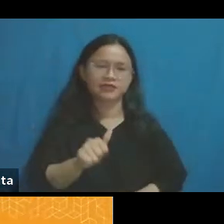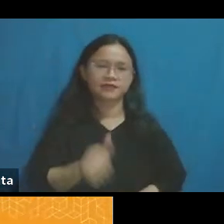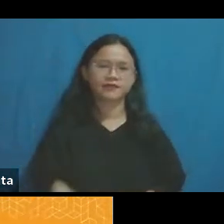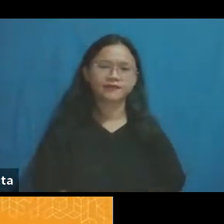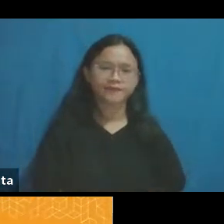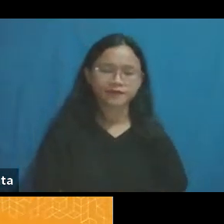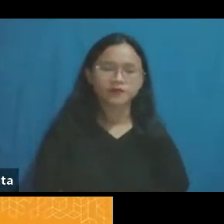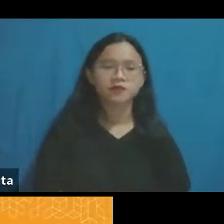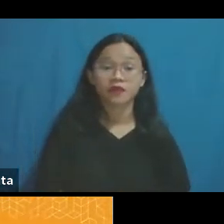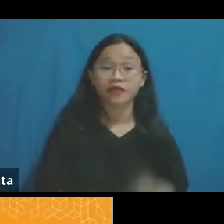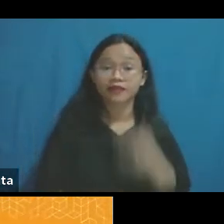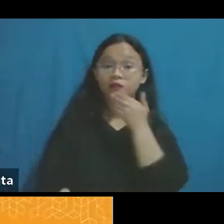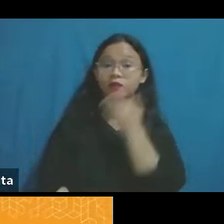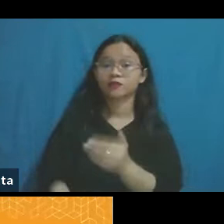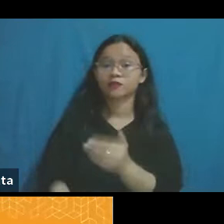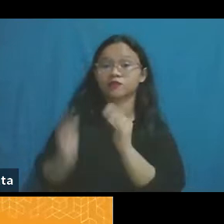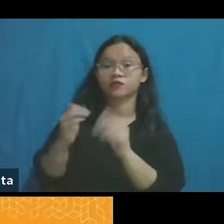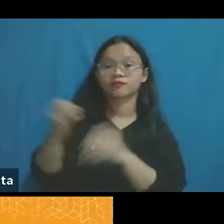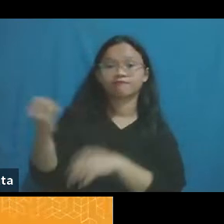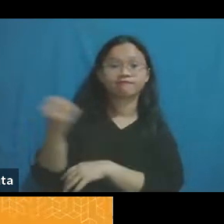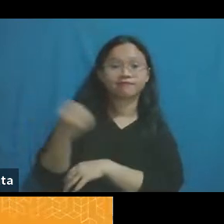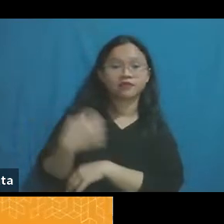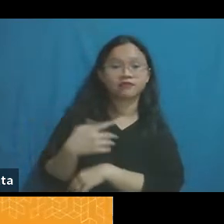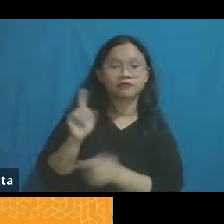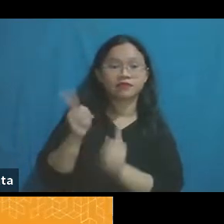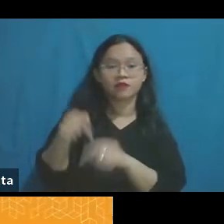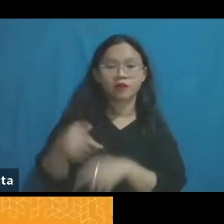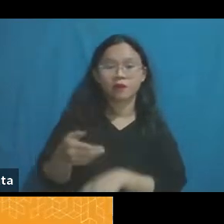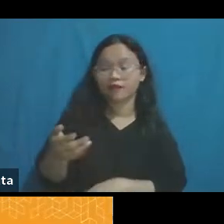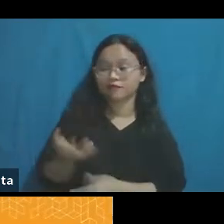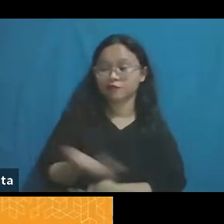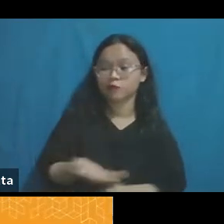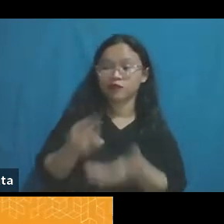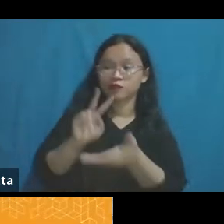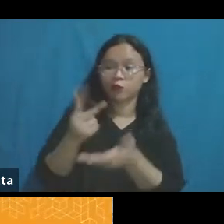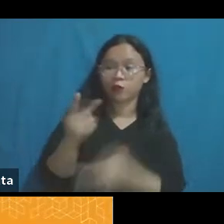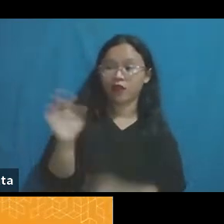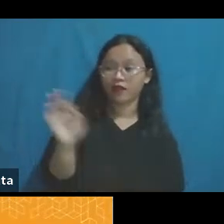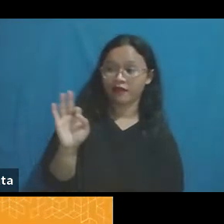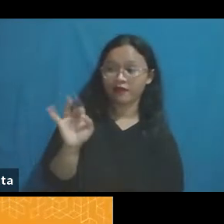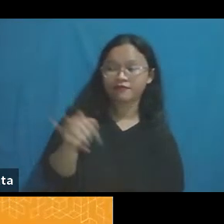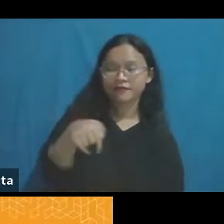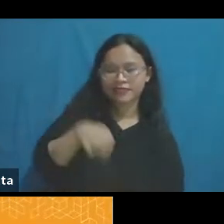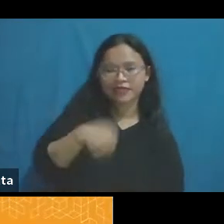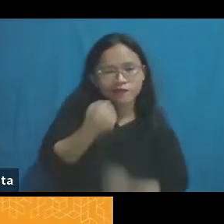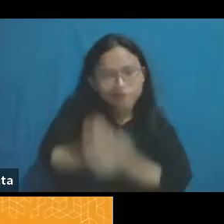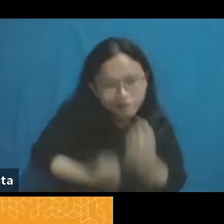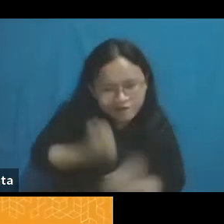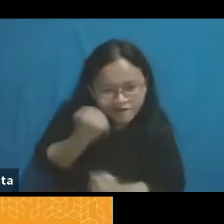to open our Yes. mind. Thank you, Mas Unggul. I move to Ian. Can you make it short, Ian?